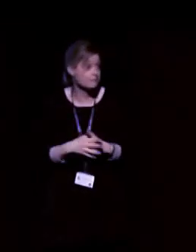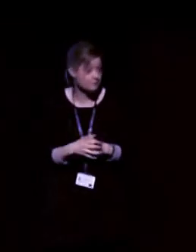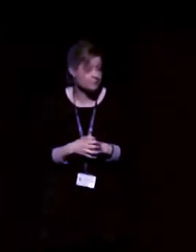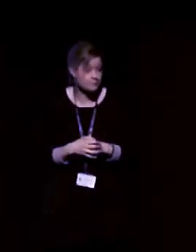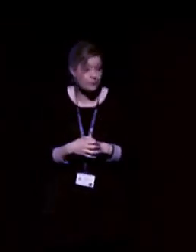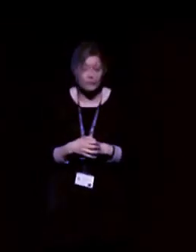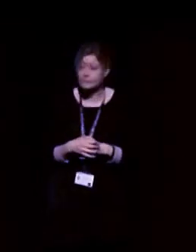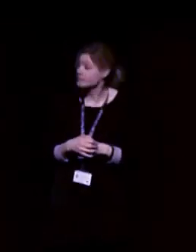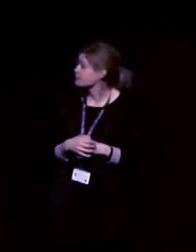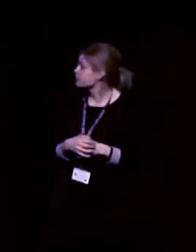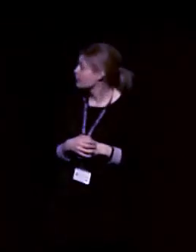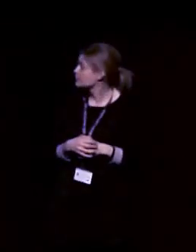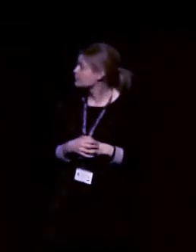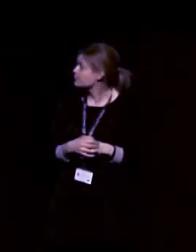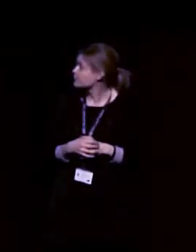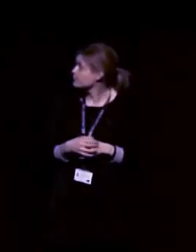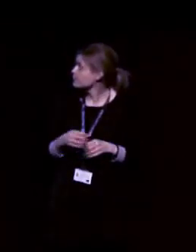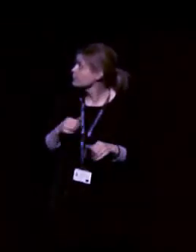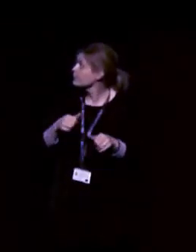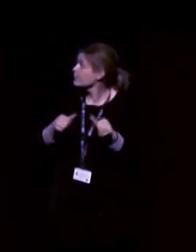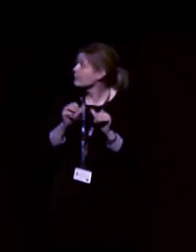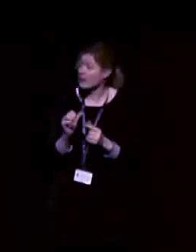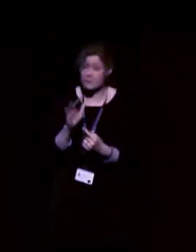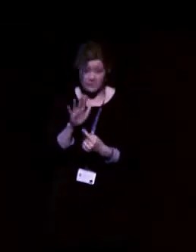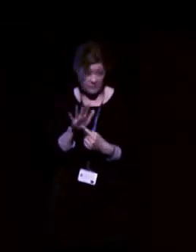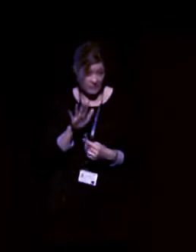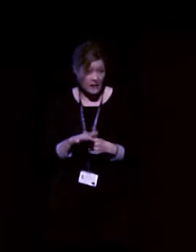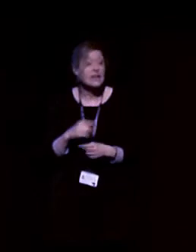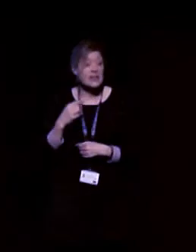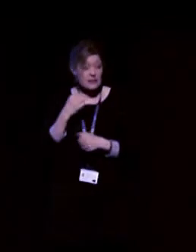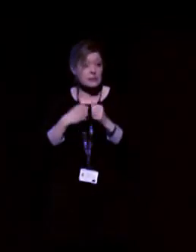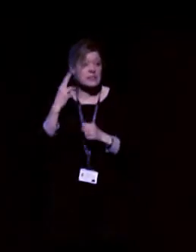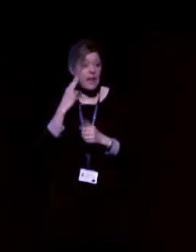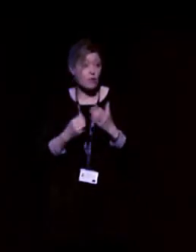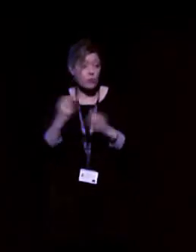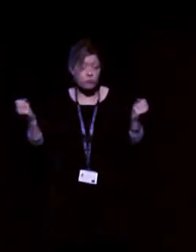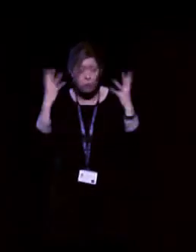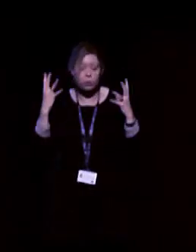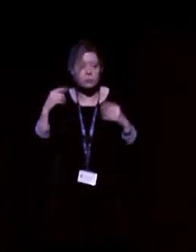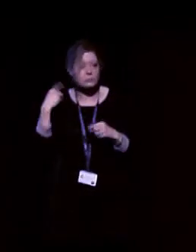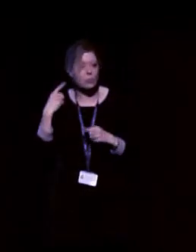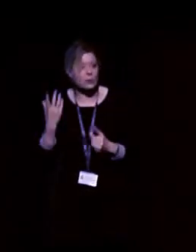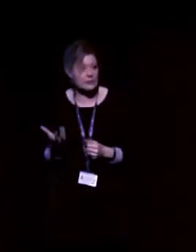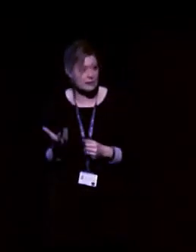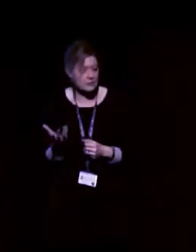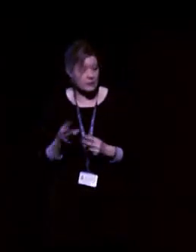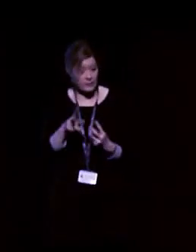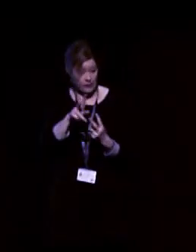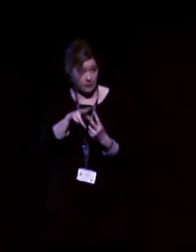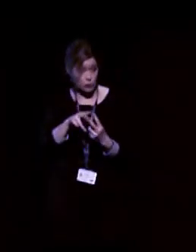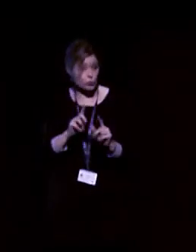The next very important area is noise-induced hearing loss. Now, this can take two